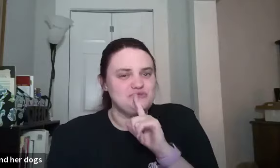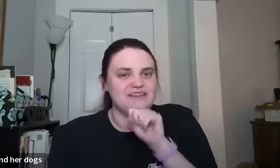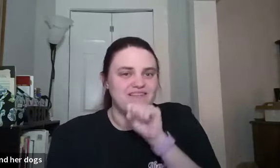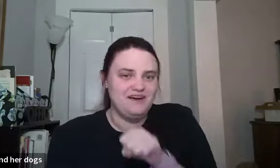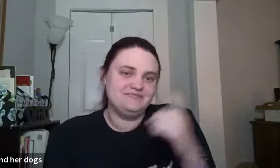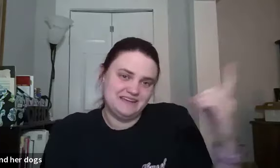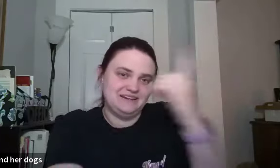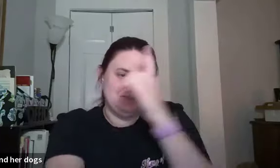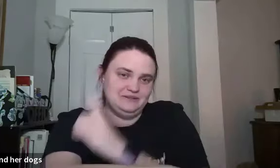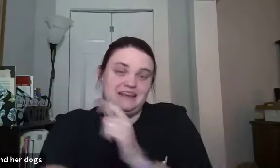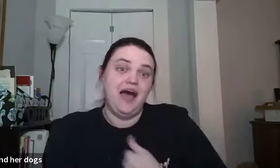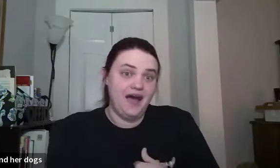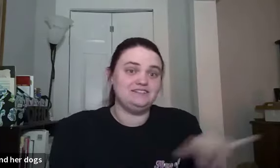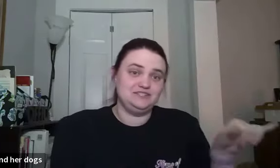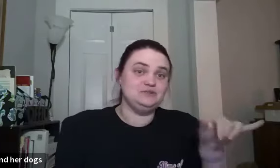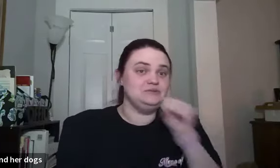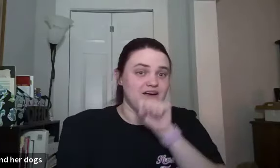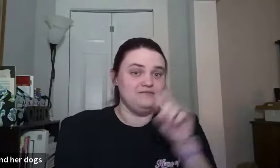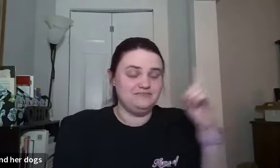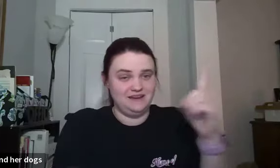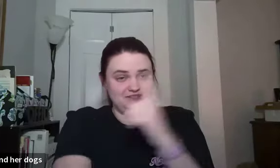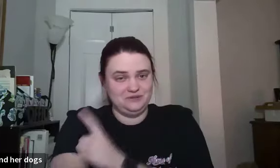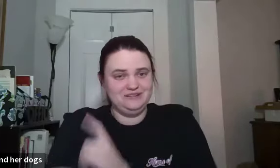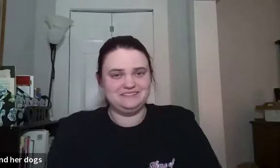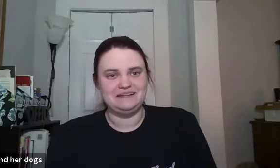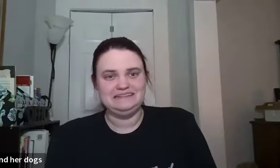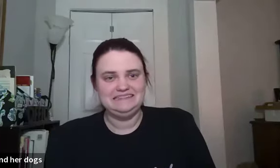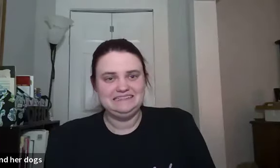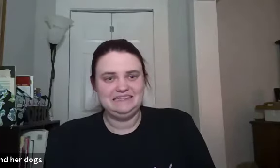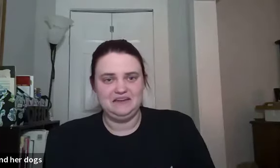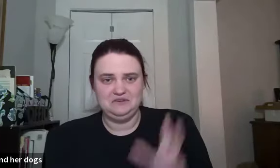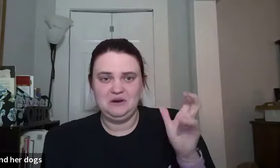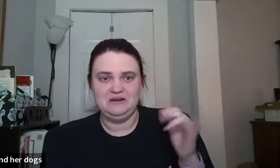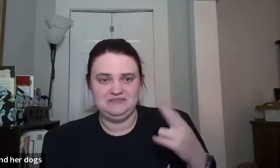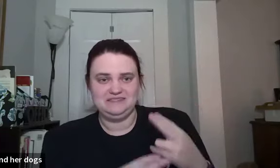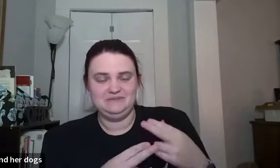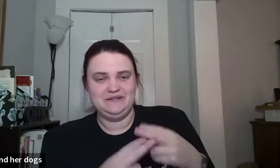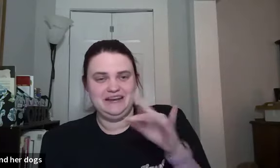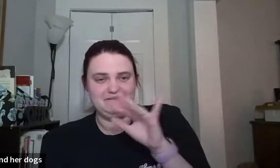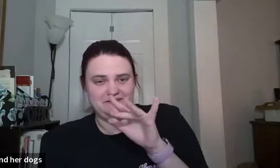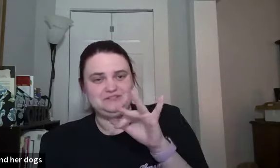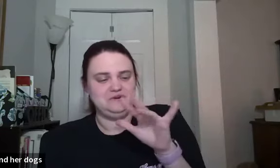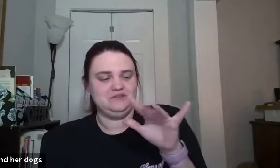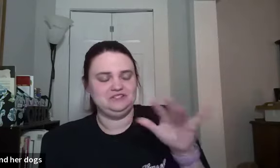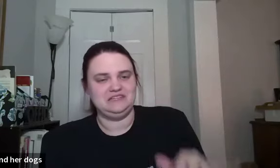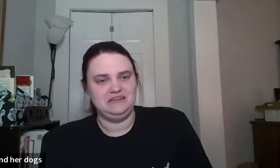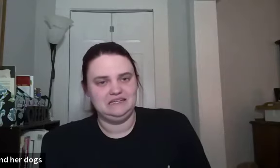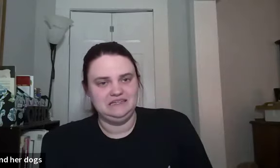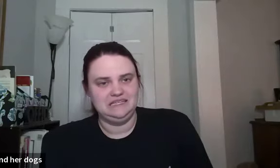really loved dinosaurs, and I too love dinosaurs. And I'm like, have you heard of this one? And I'll finger spell, and they're just like,